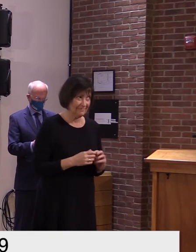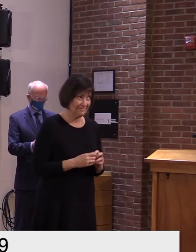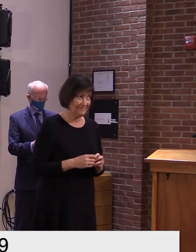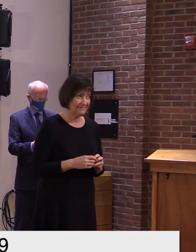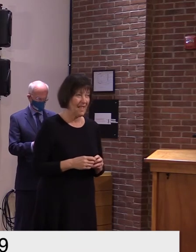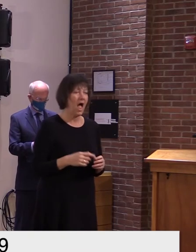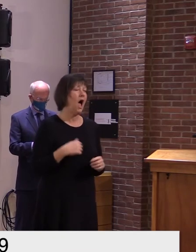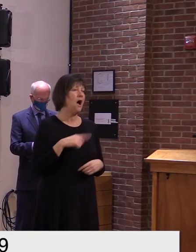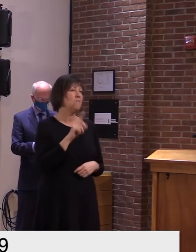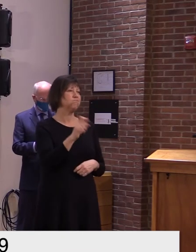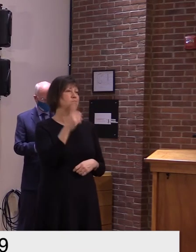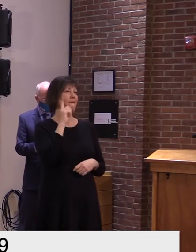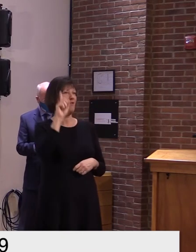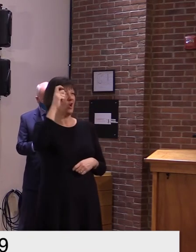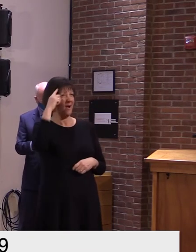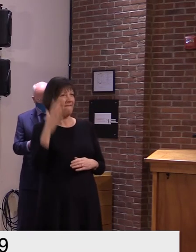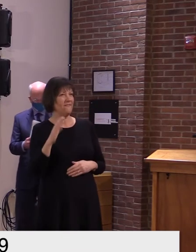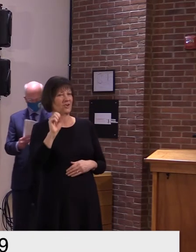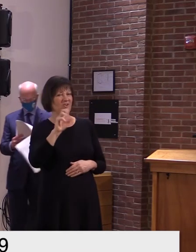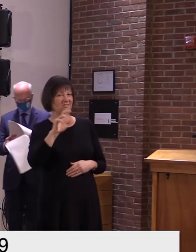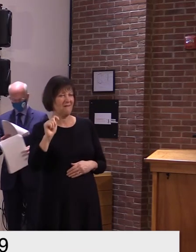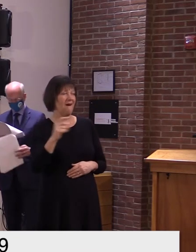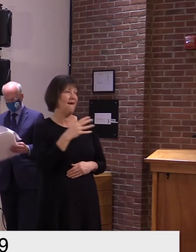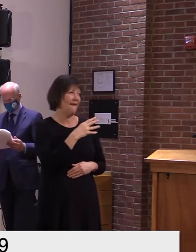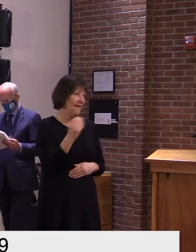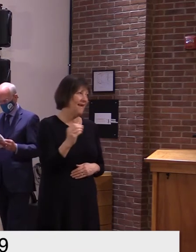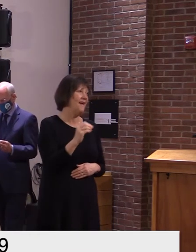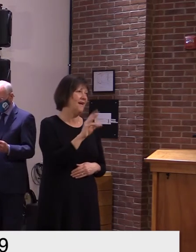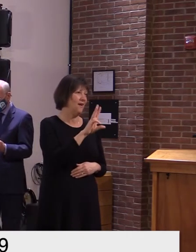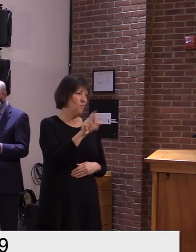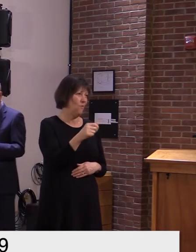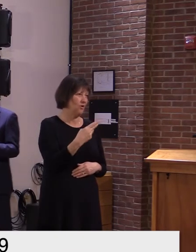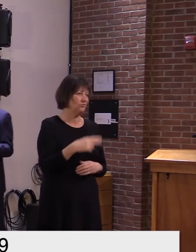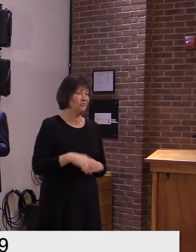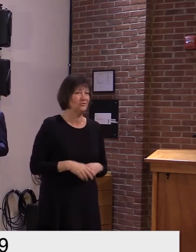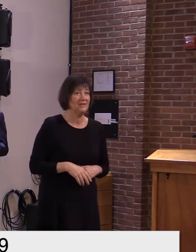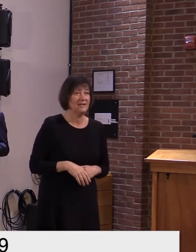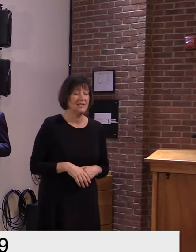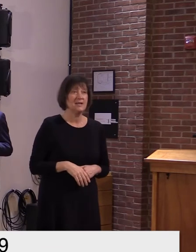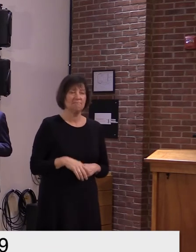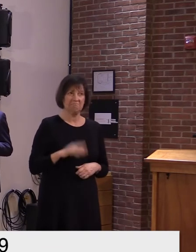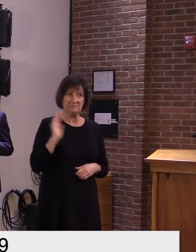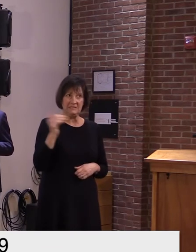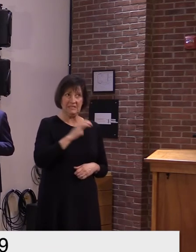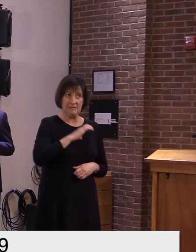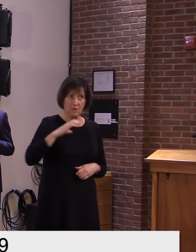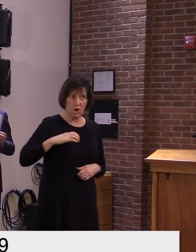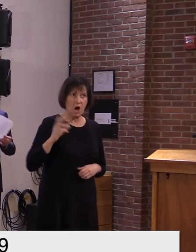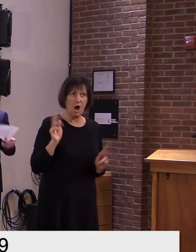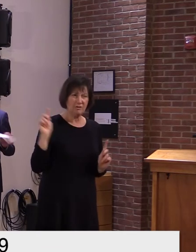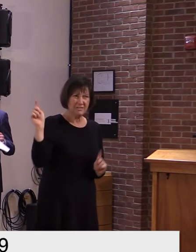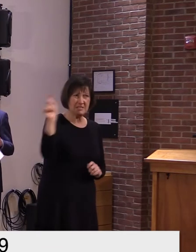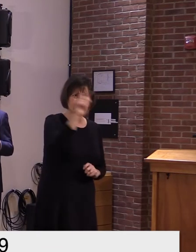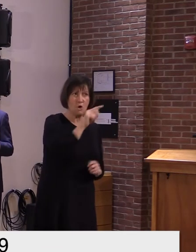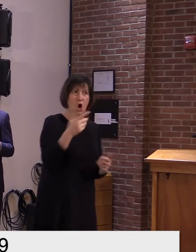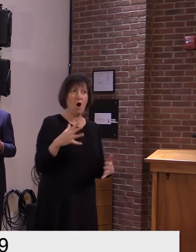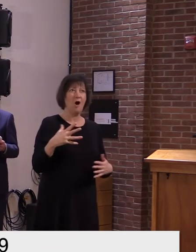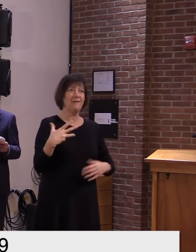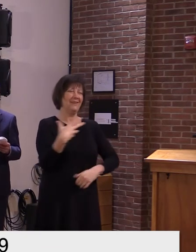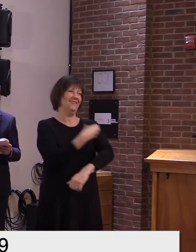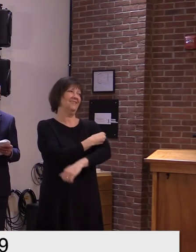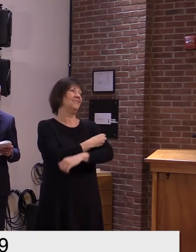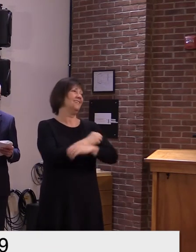Questions for both Governor Scott and Representative Walsh. There's been a number of members in Congress who have already received the